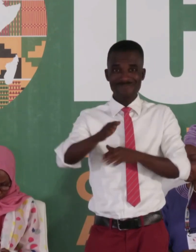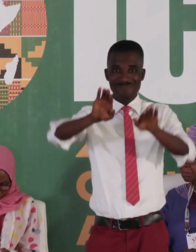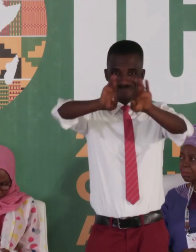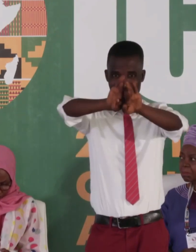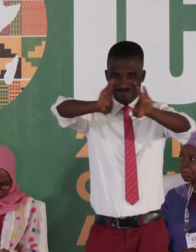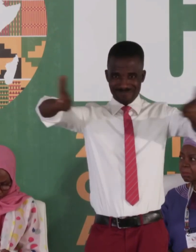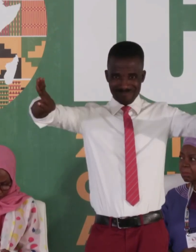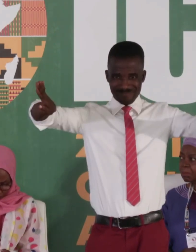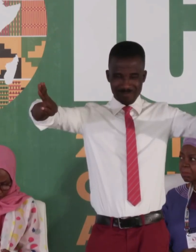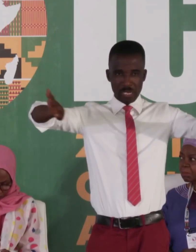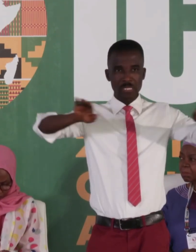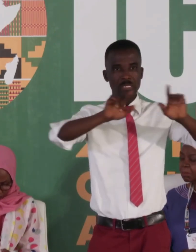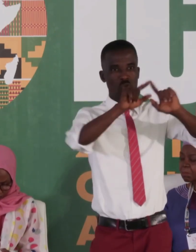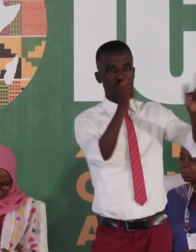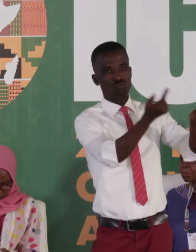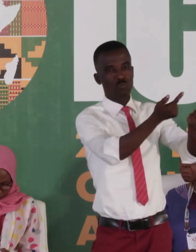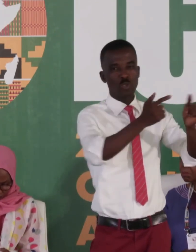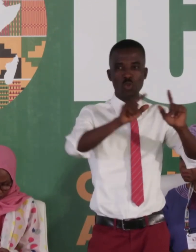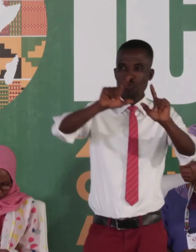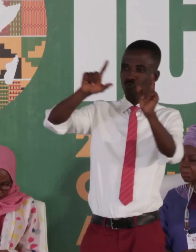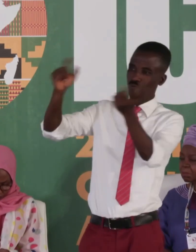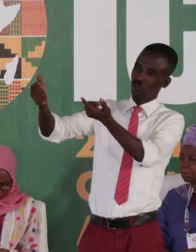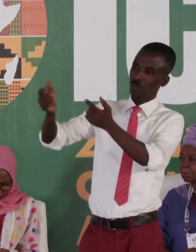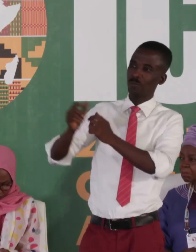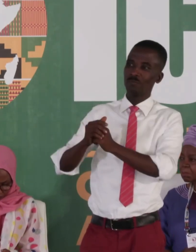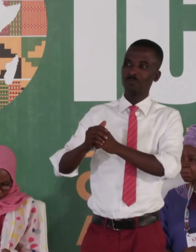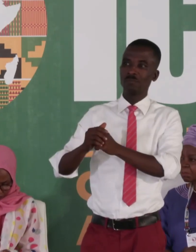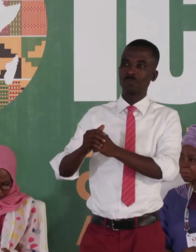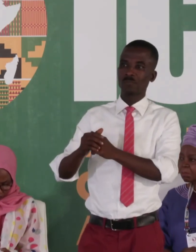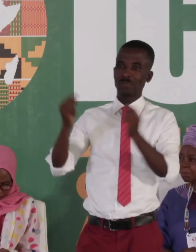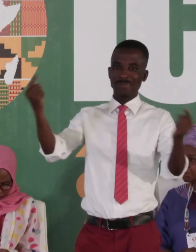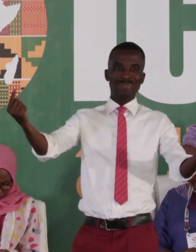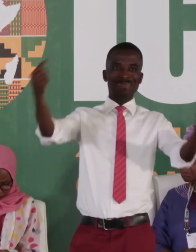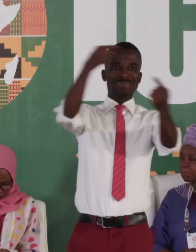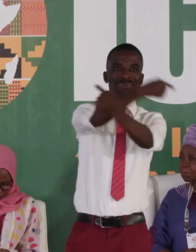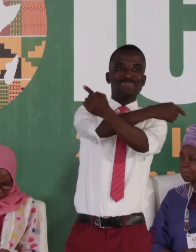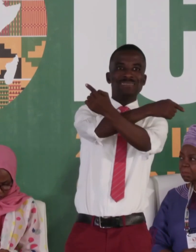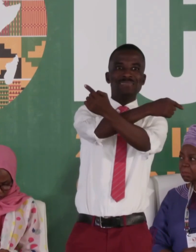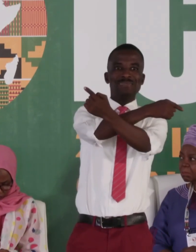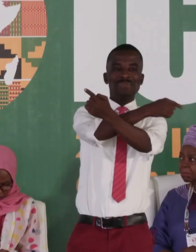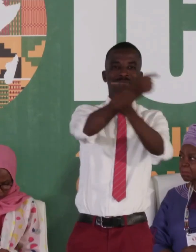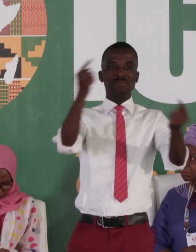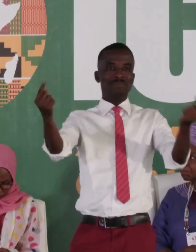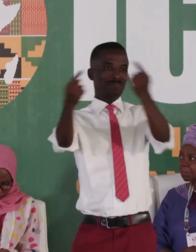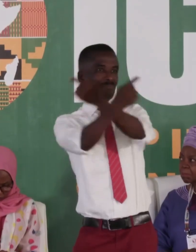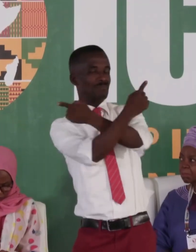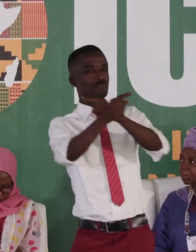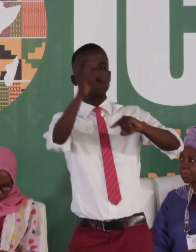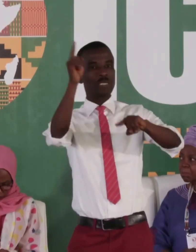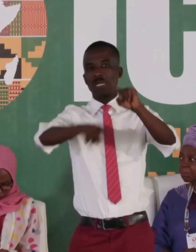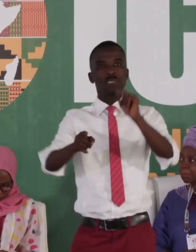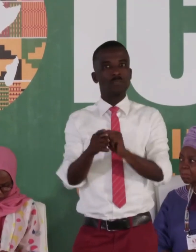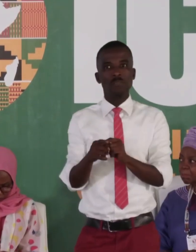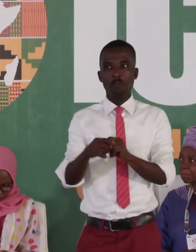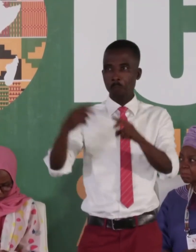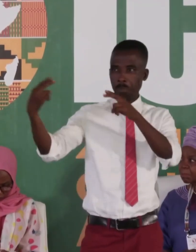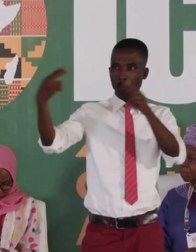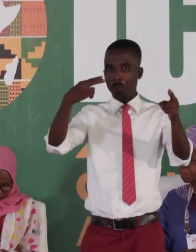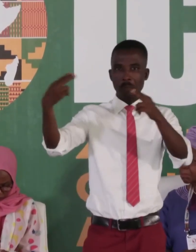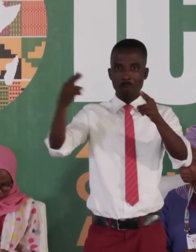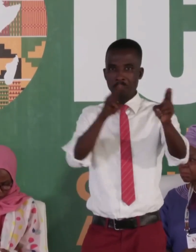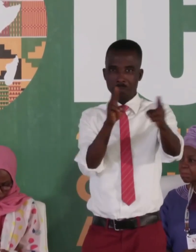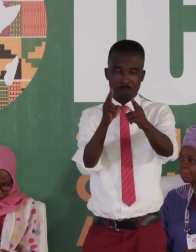controlling certain areas, and one could not easily move from one conflict zone to another. You couldn't easily cross conflict lines. So